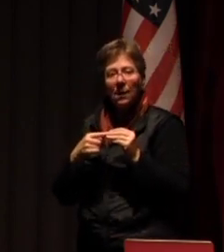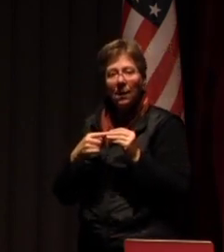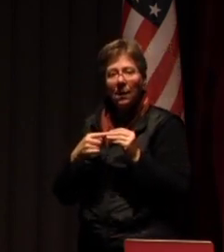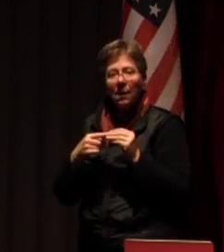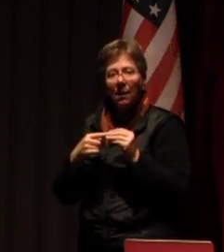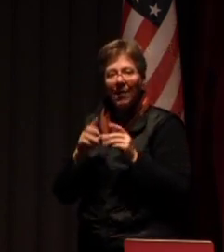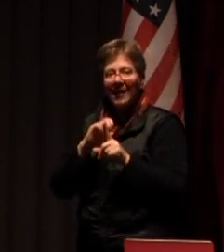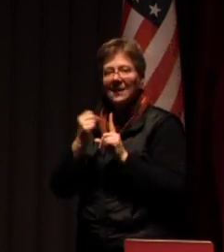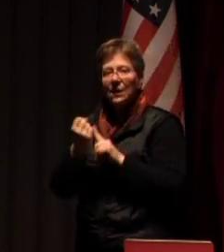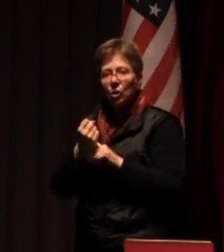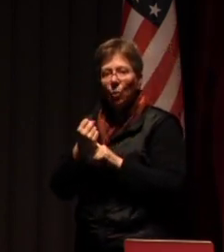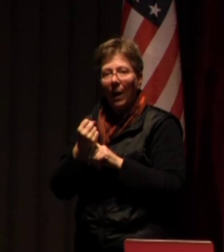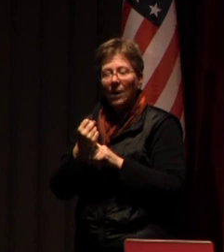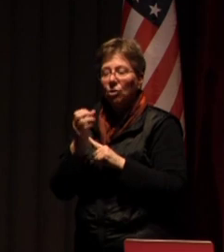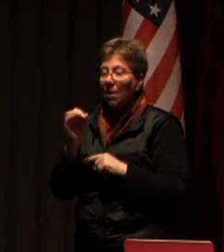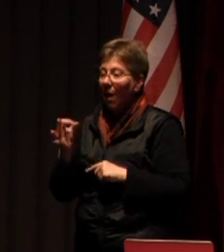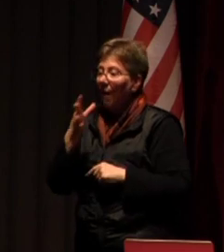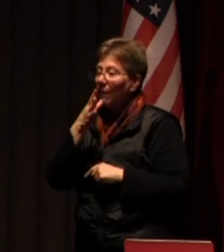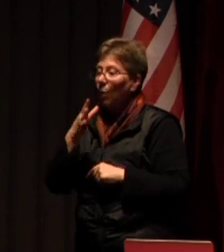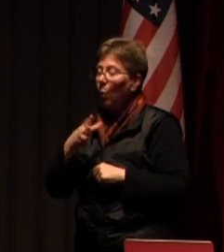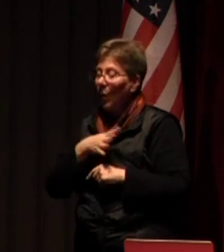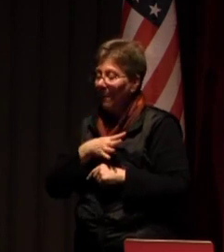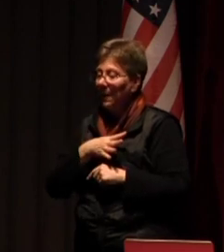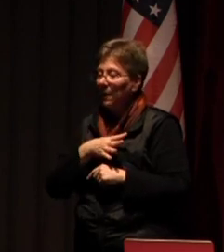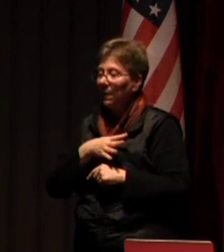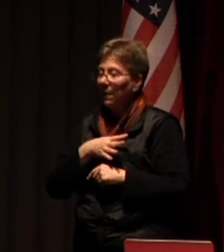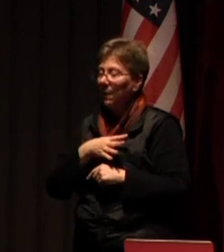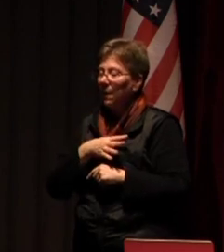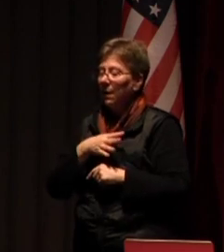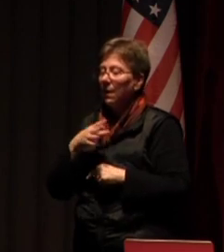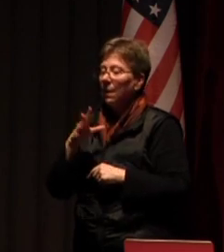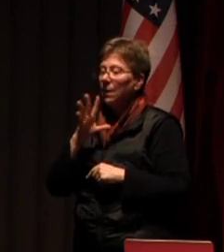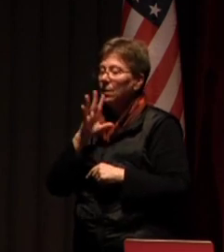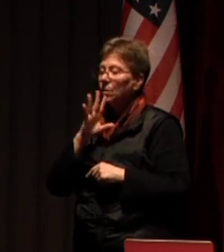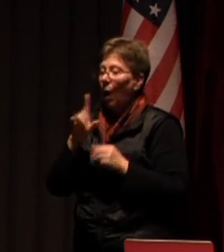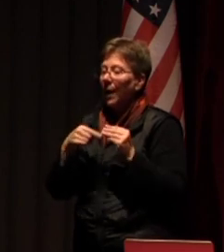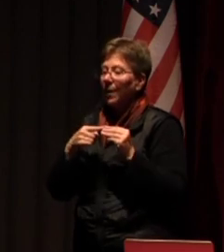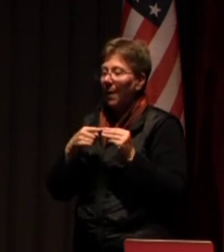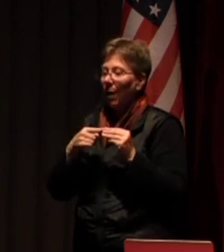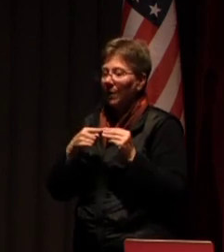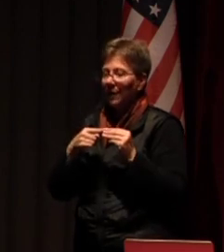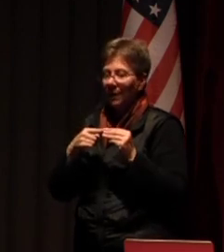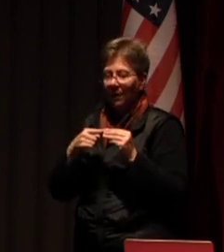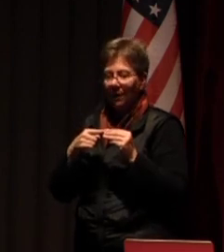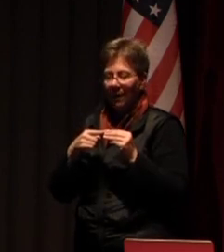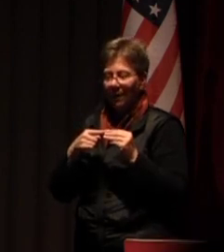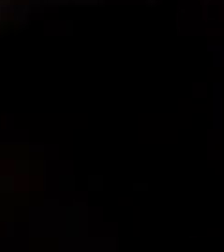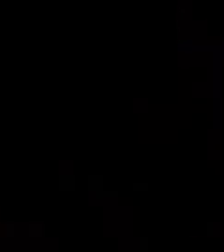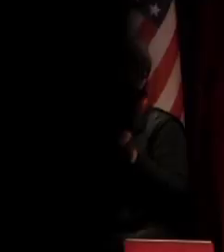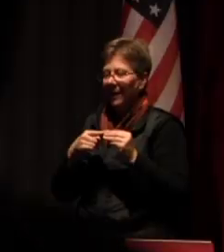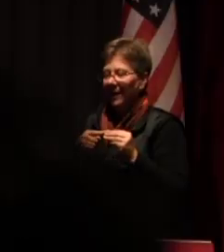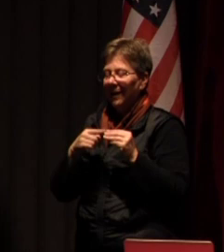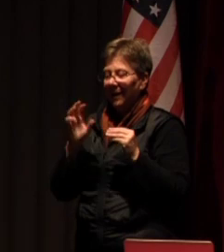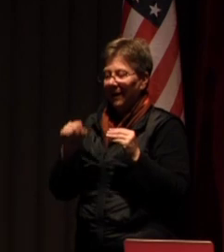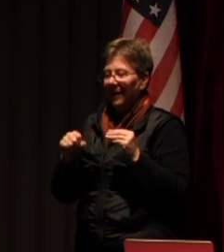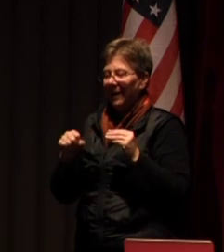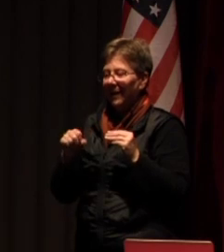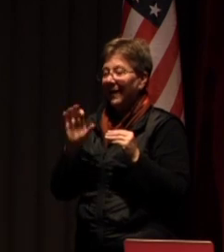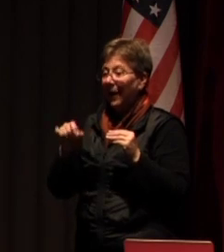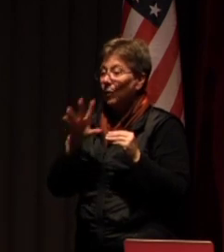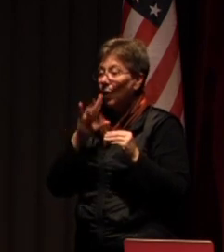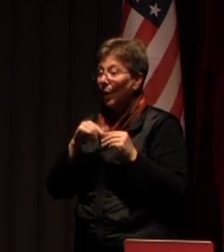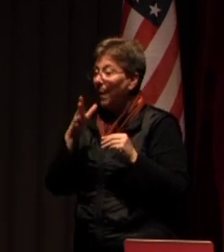the situation of women under Napoleon's civic equality? I should have said civic equality for men.